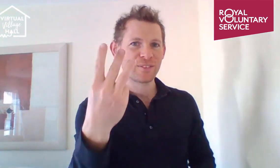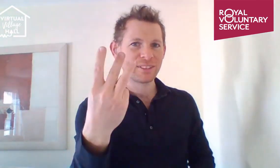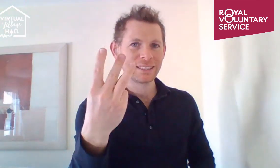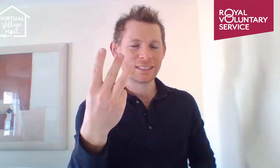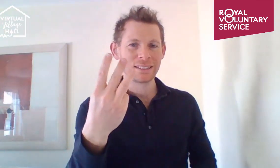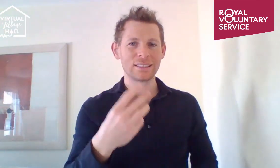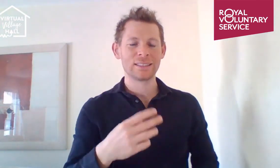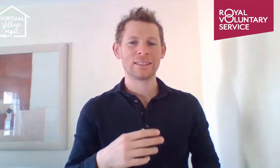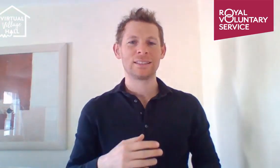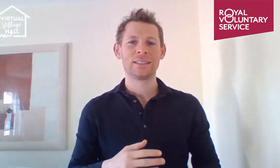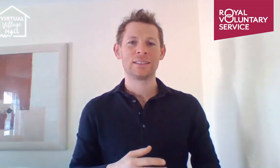Number 3.